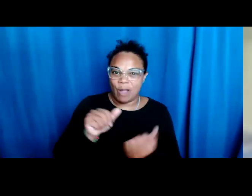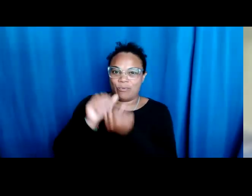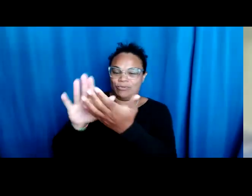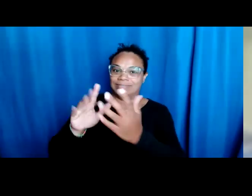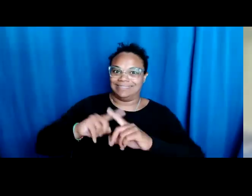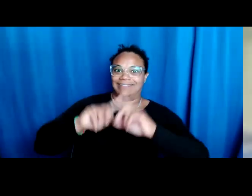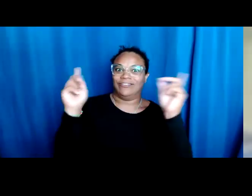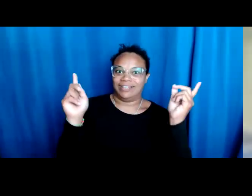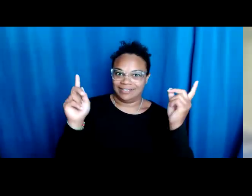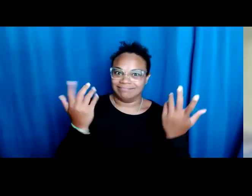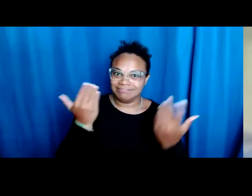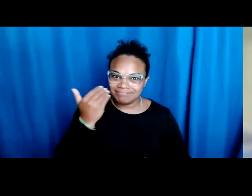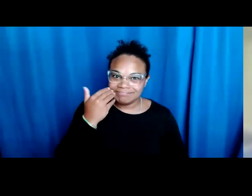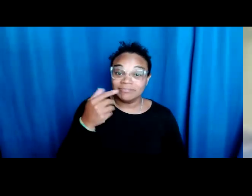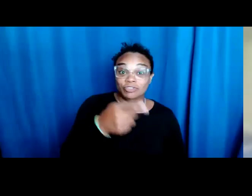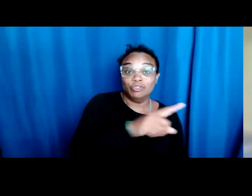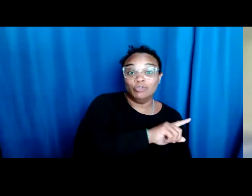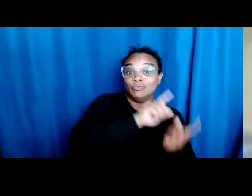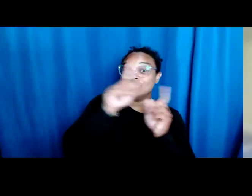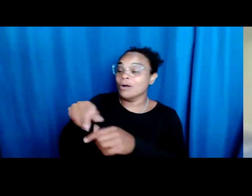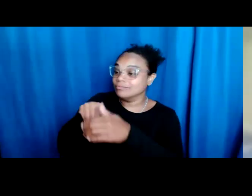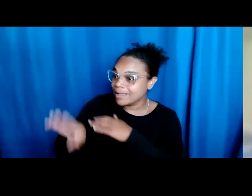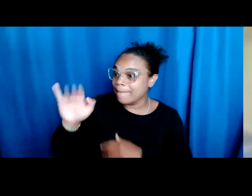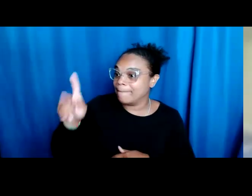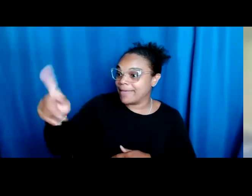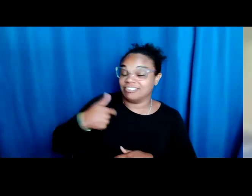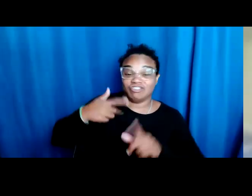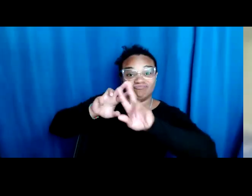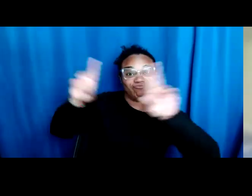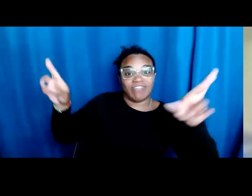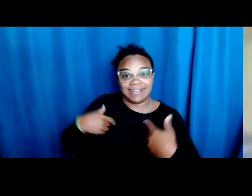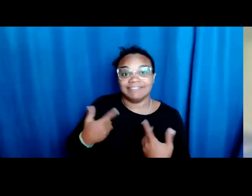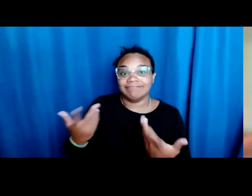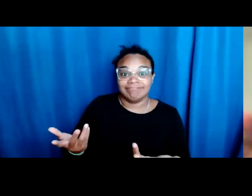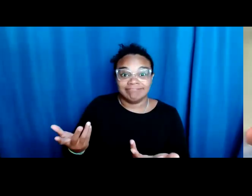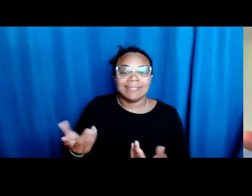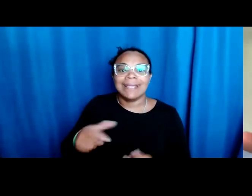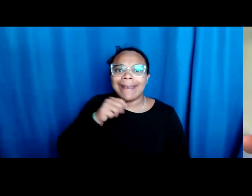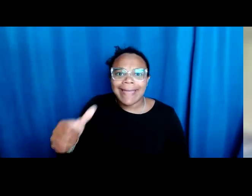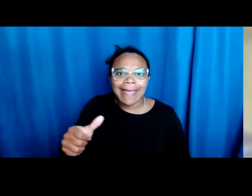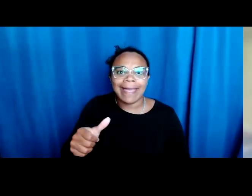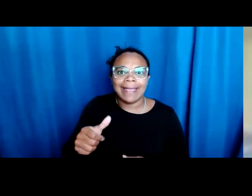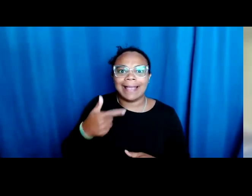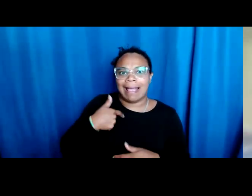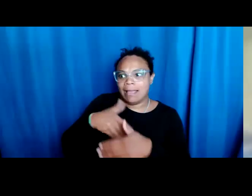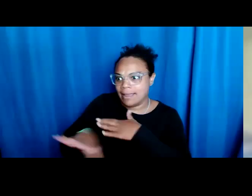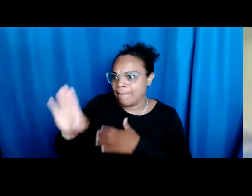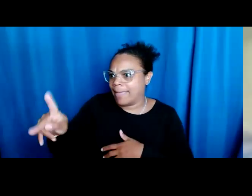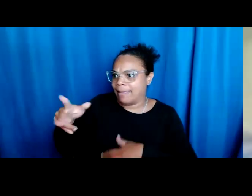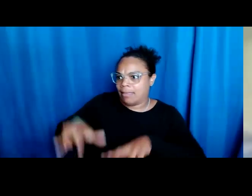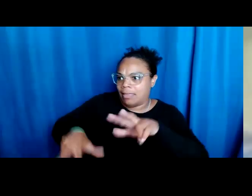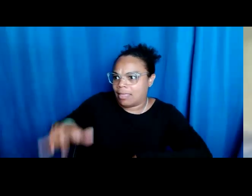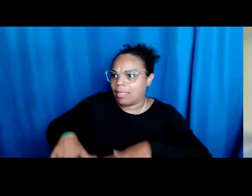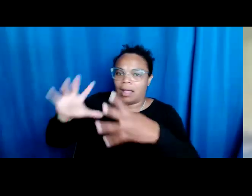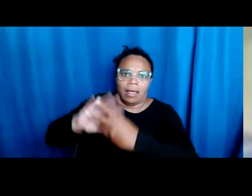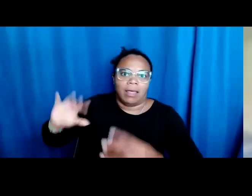prepared and you're not just going to the bank and trying to tell your story. All right, so now let's start at